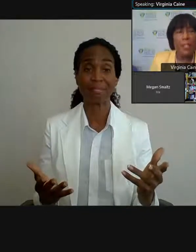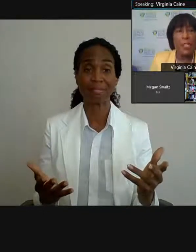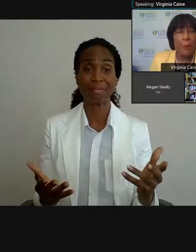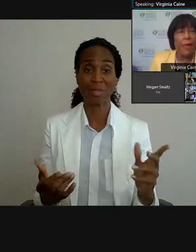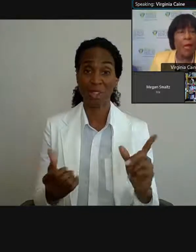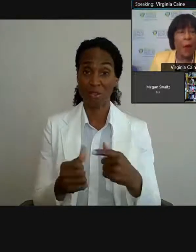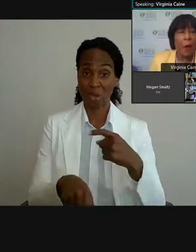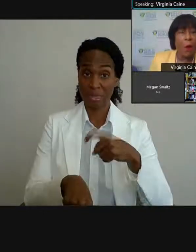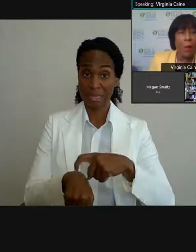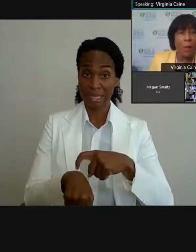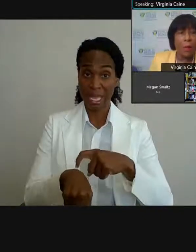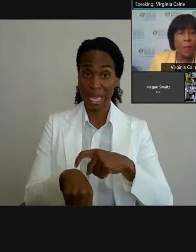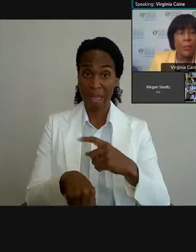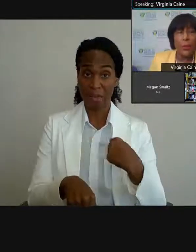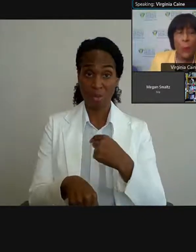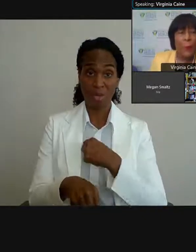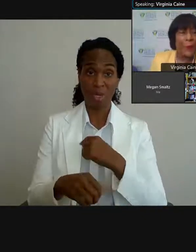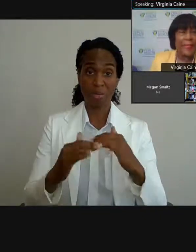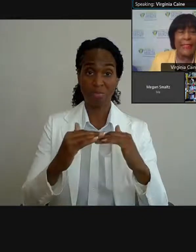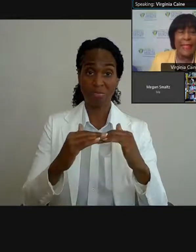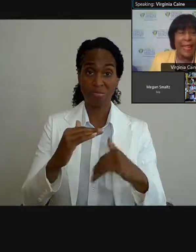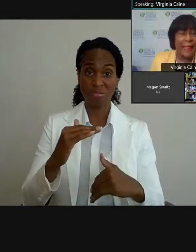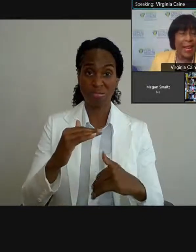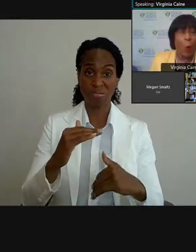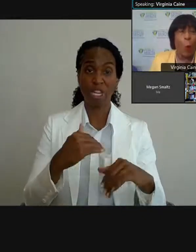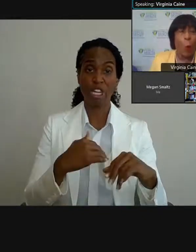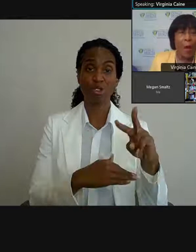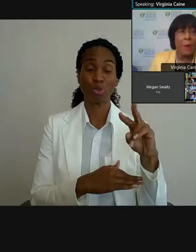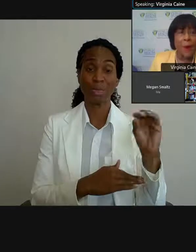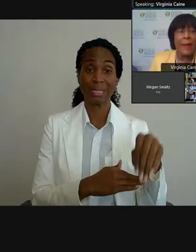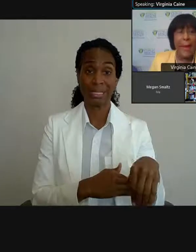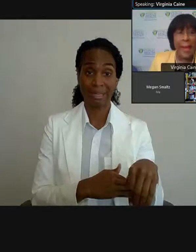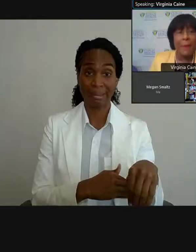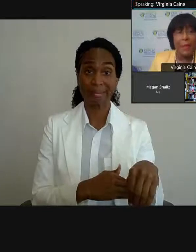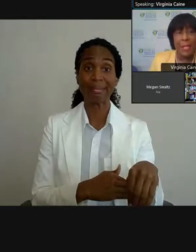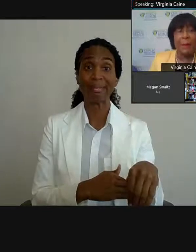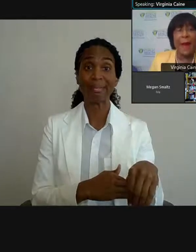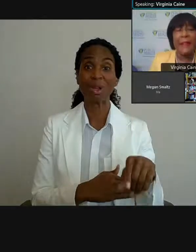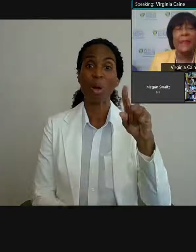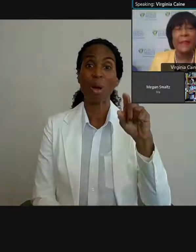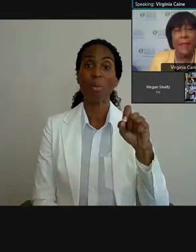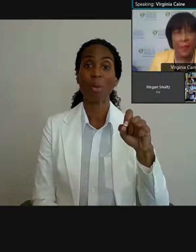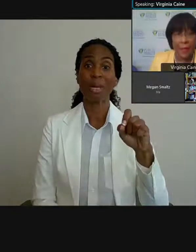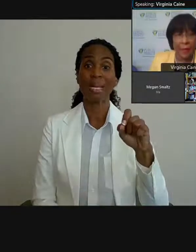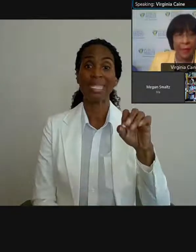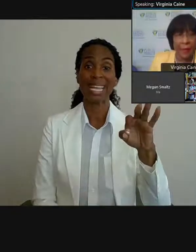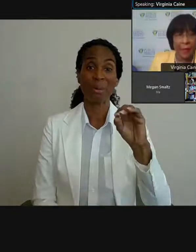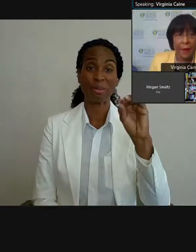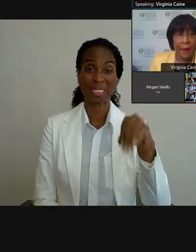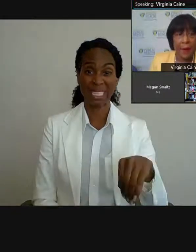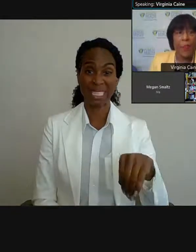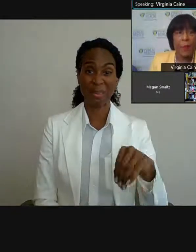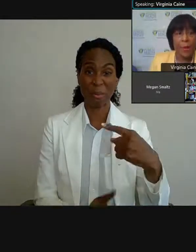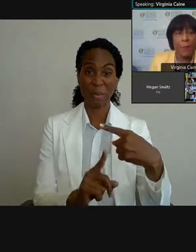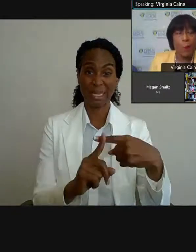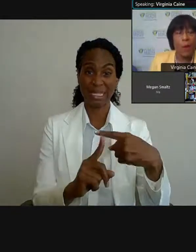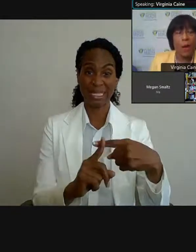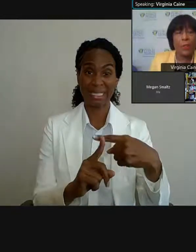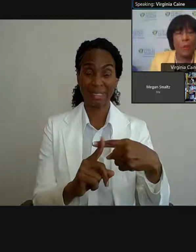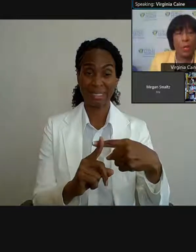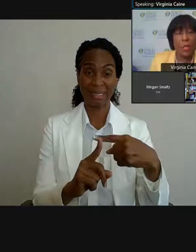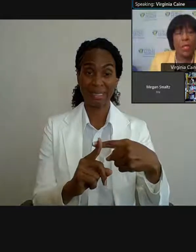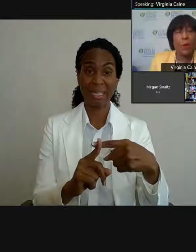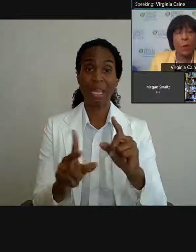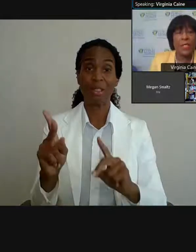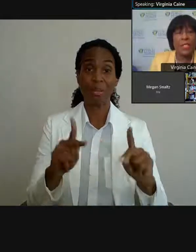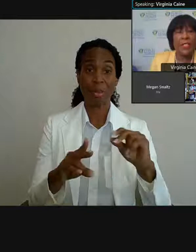have reached below 2% at 1.9% positivity of the people in